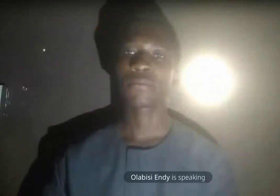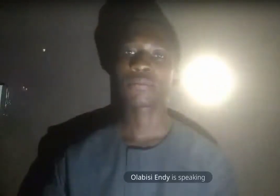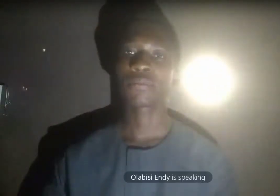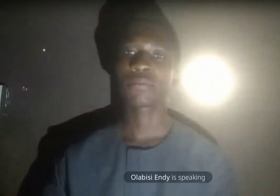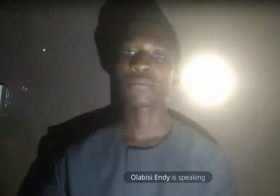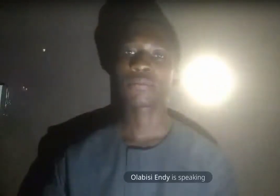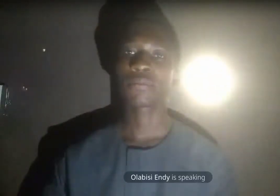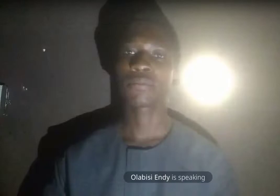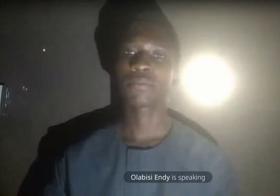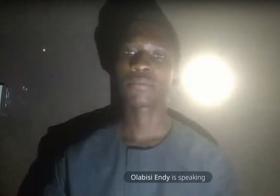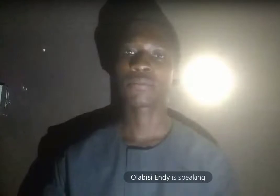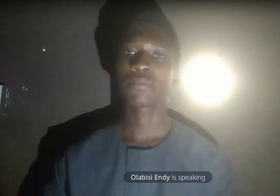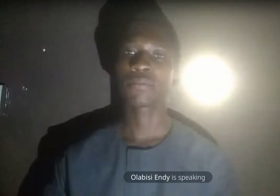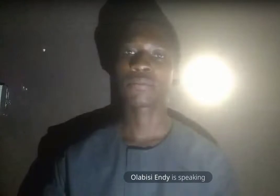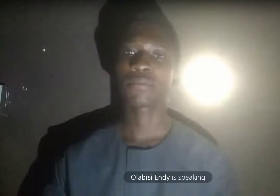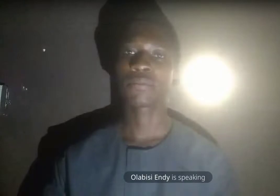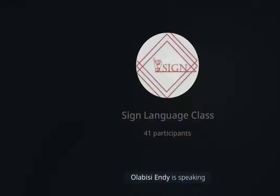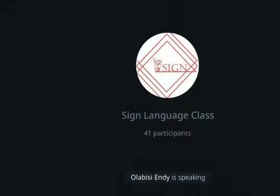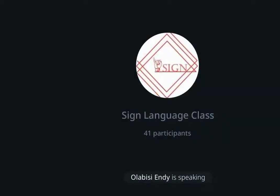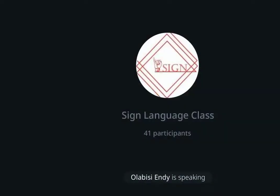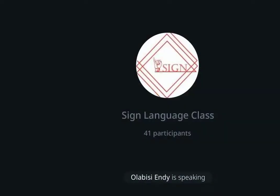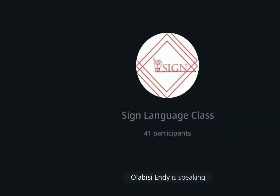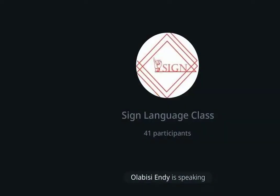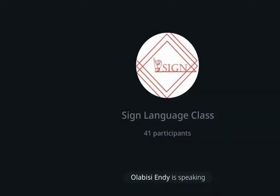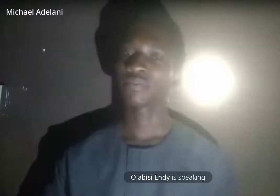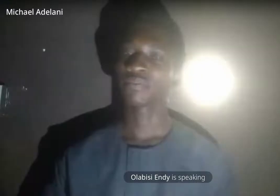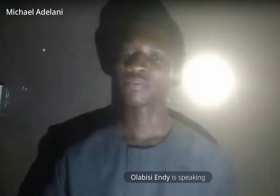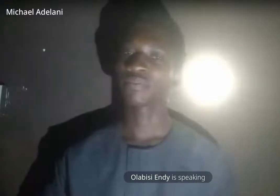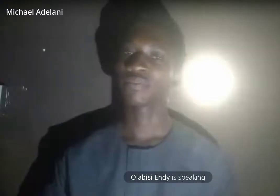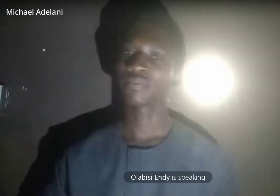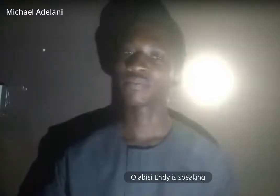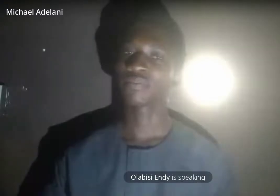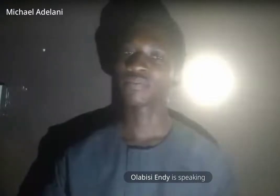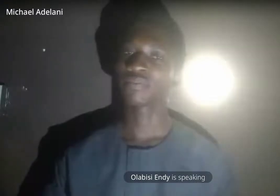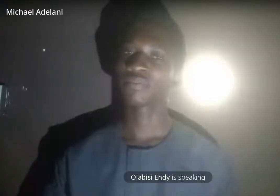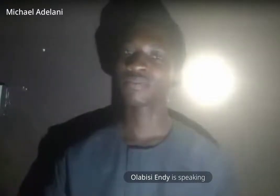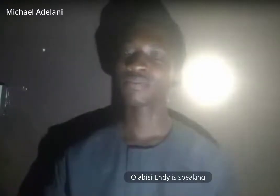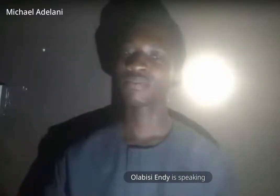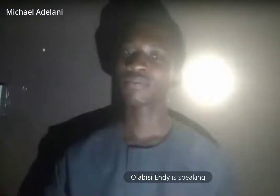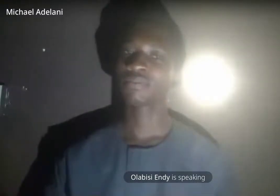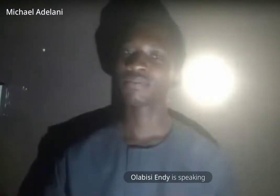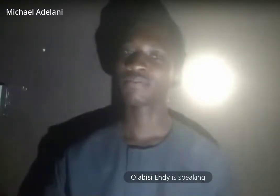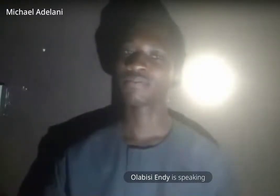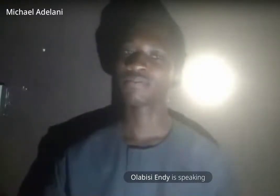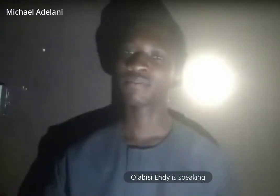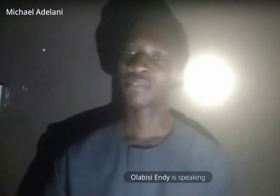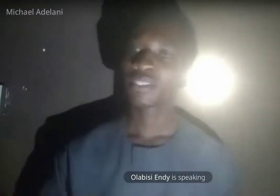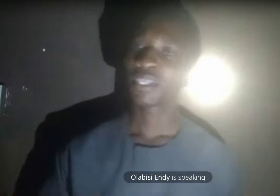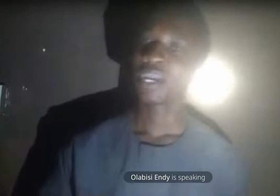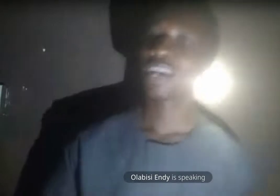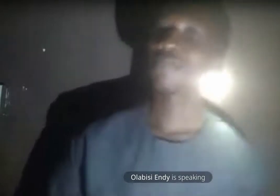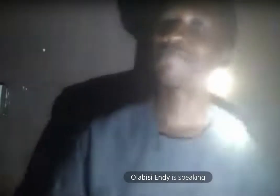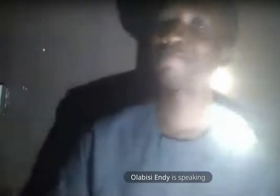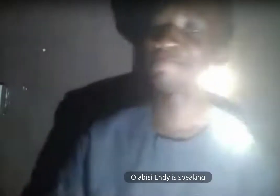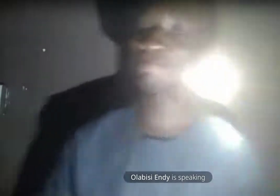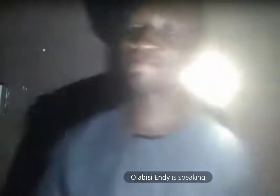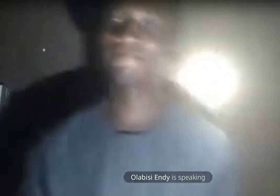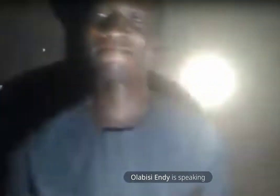698,200,572. It is very long, ridiculously long, but just take it by installments.